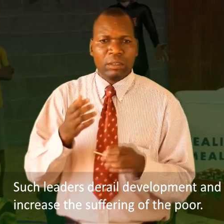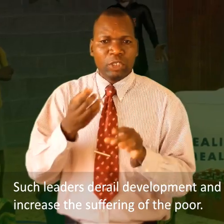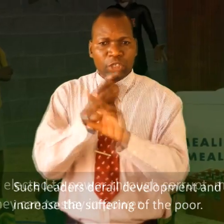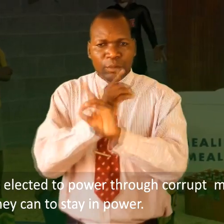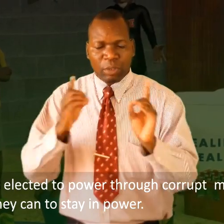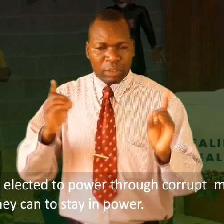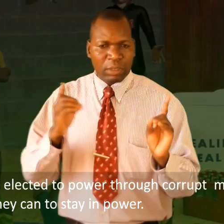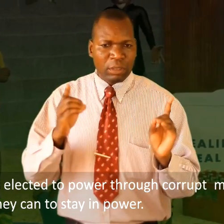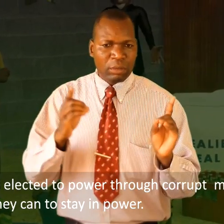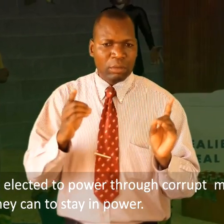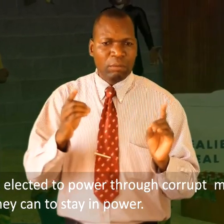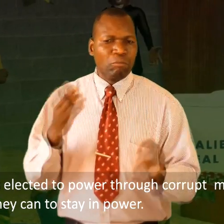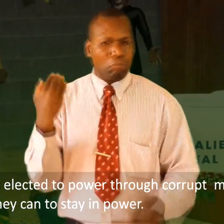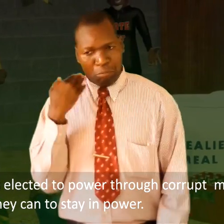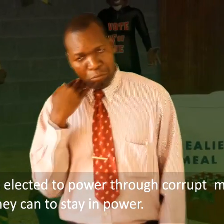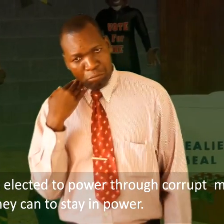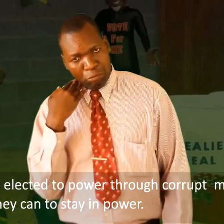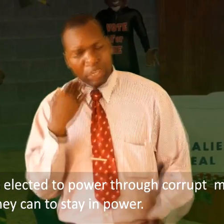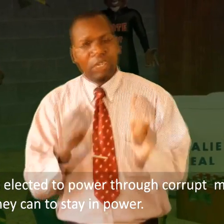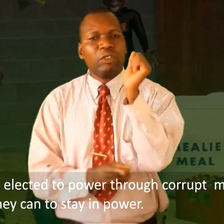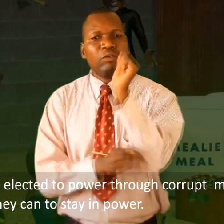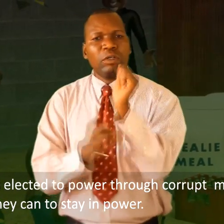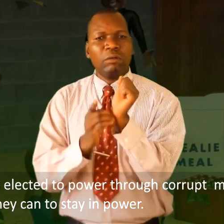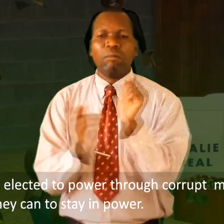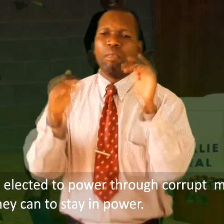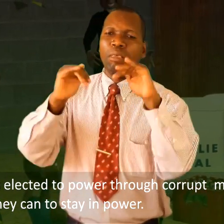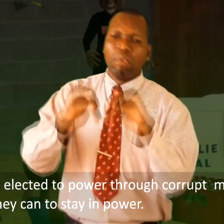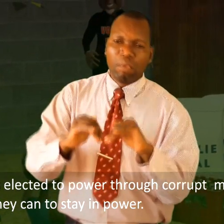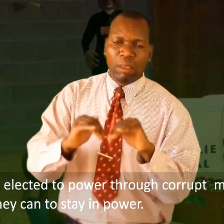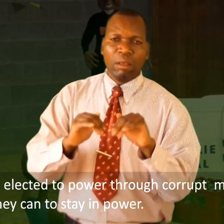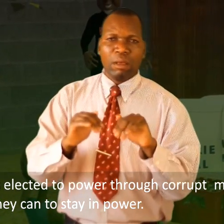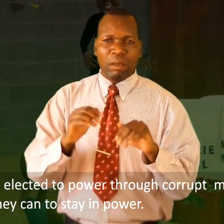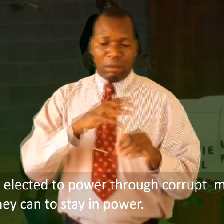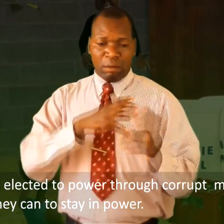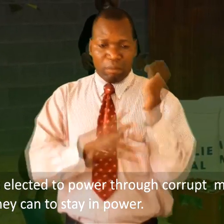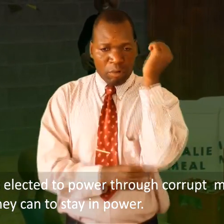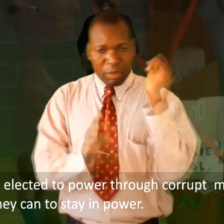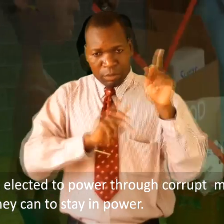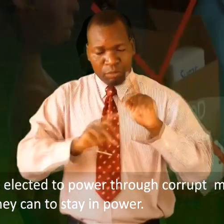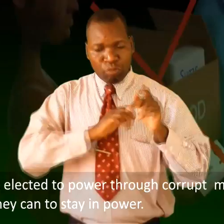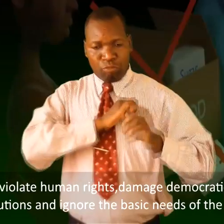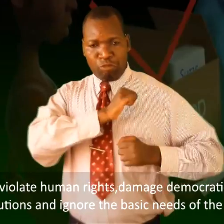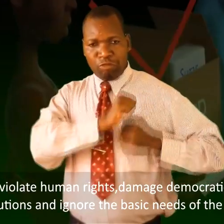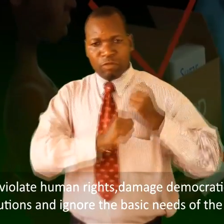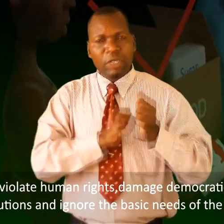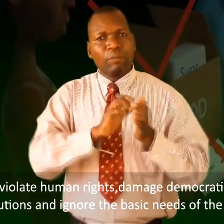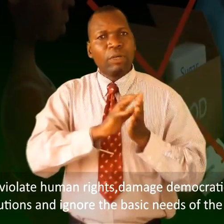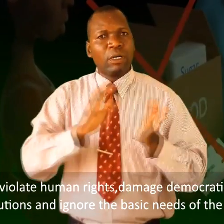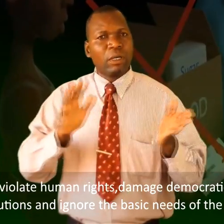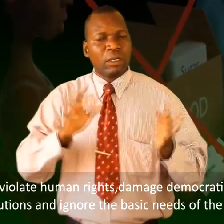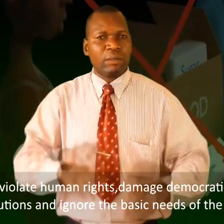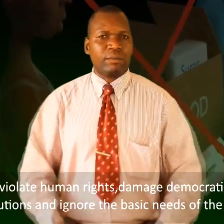Leaders elected to power through corrupt means will do all they can to stay in power. They violate human